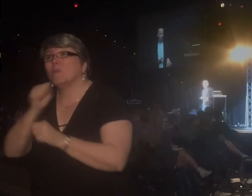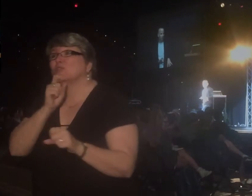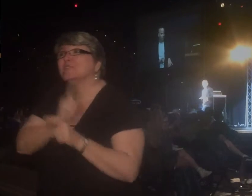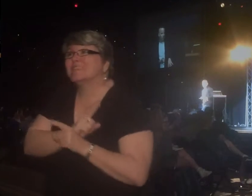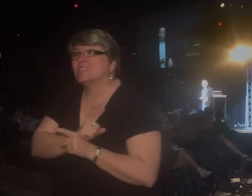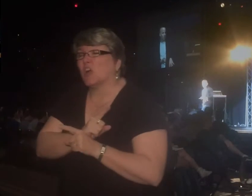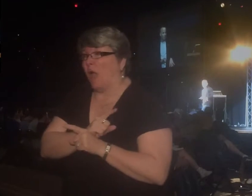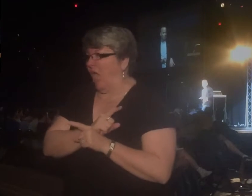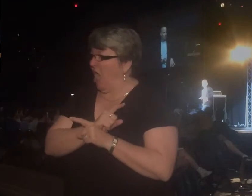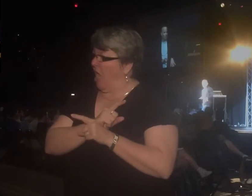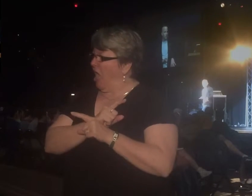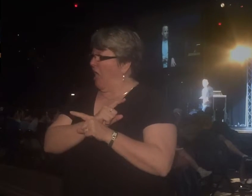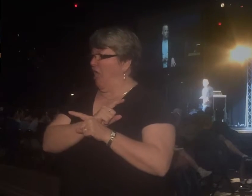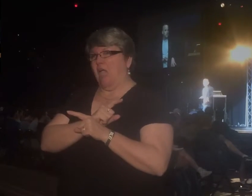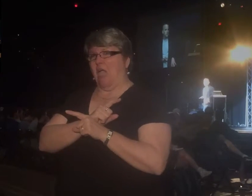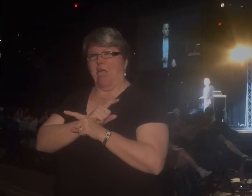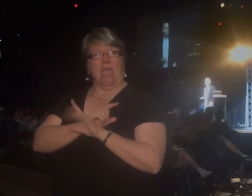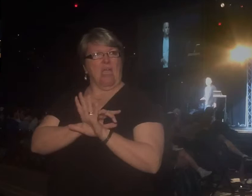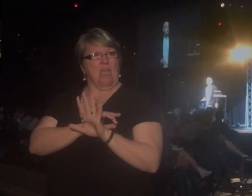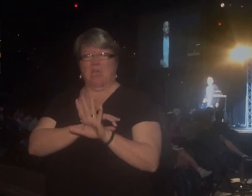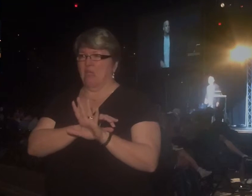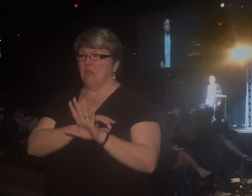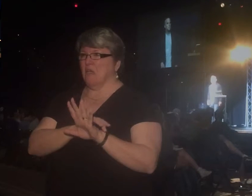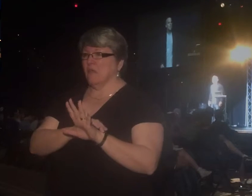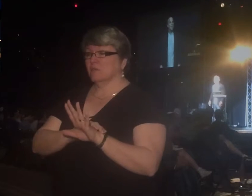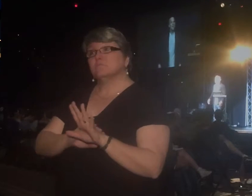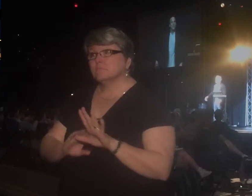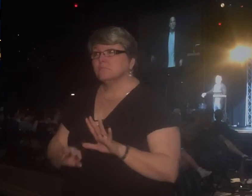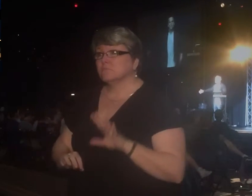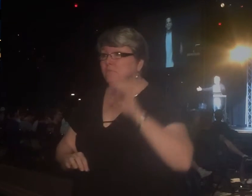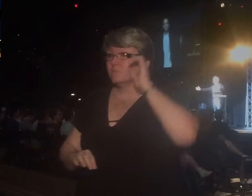How far is too far with your sister?